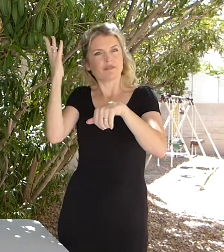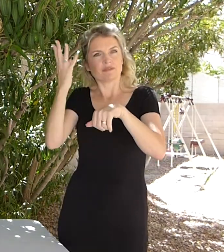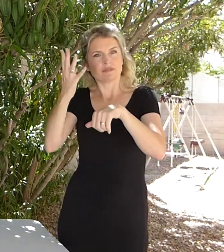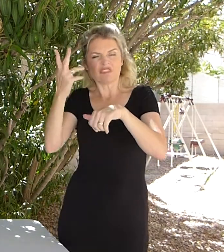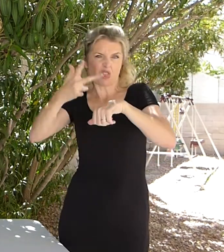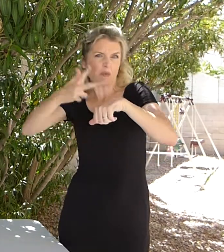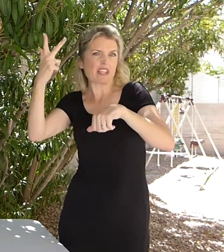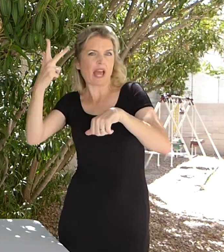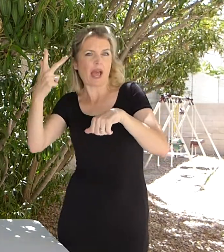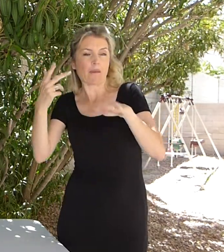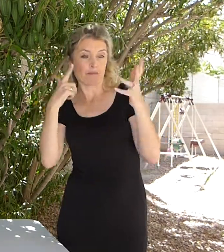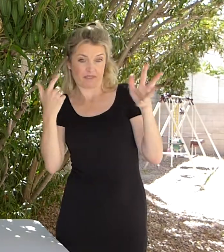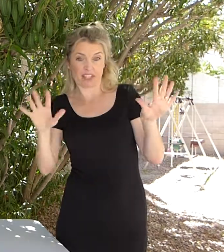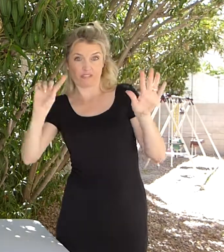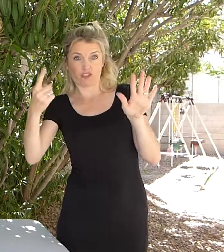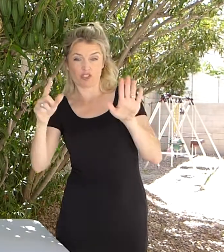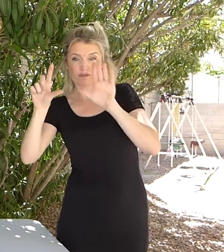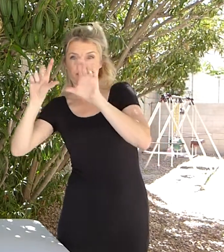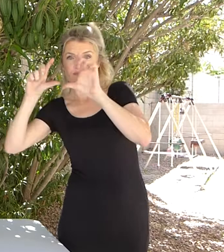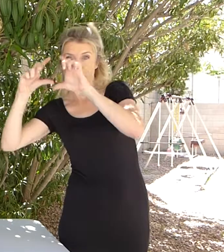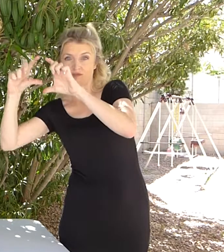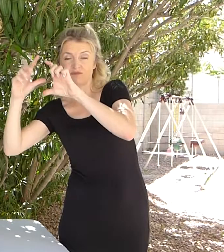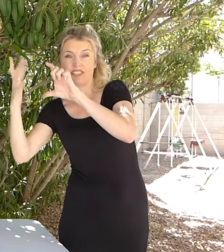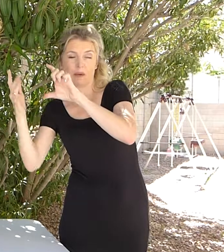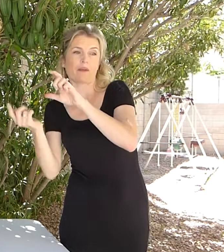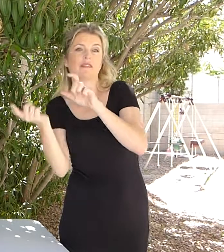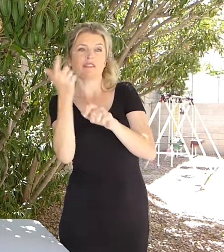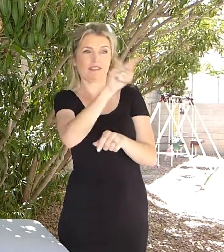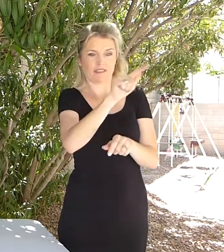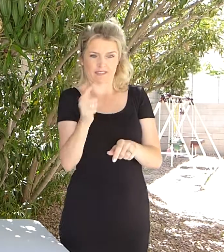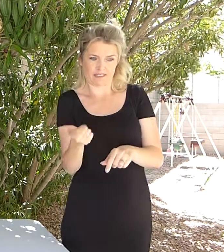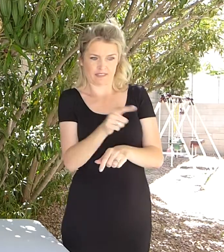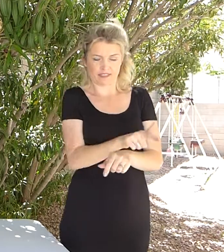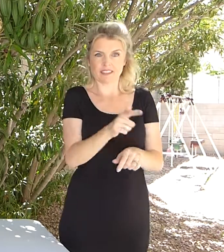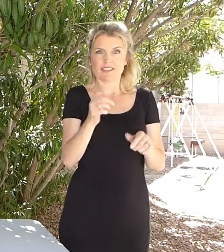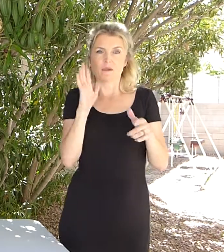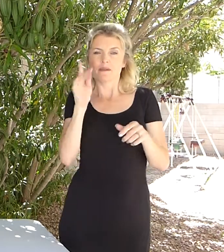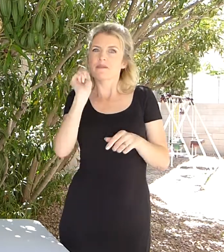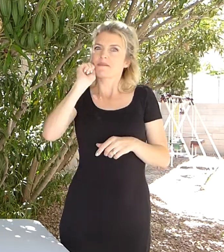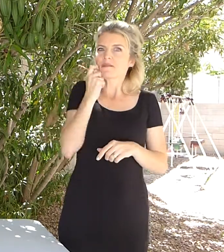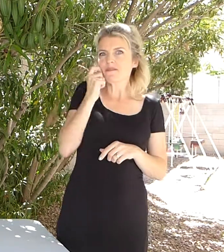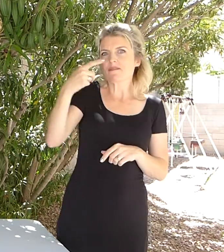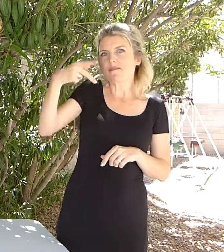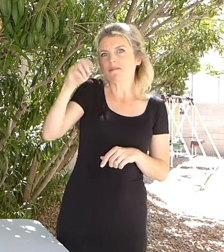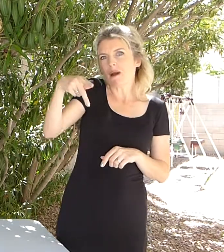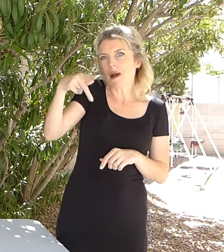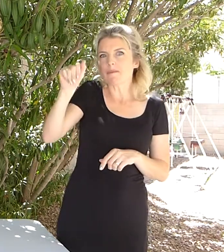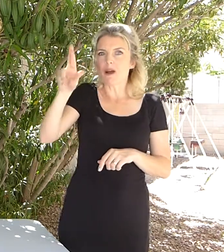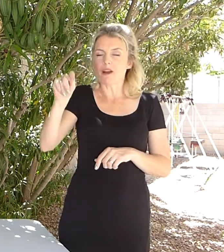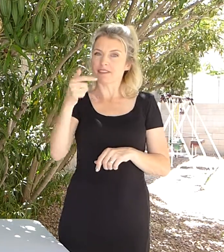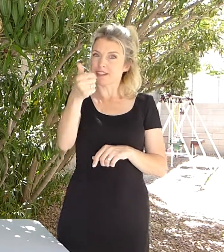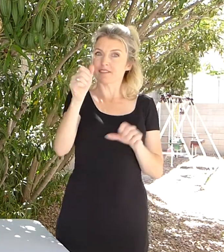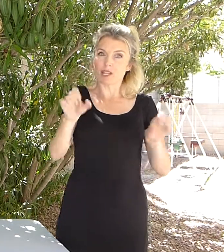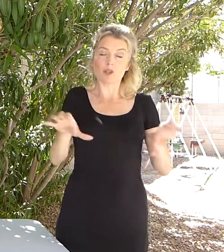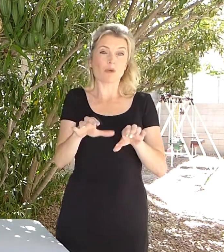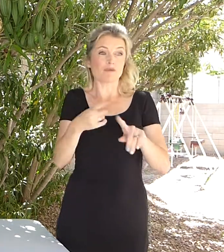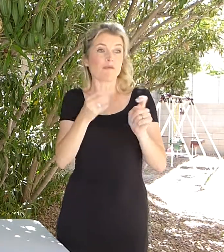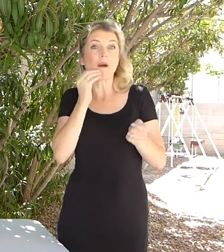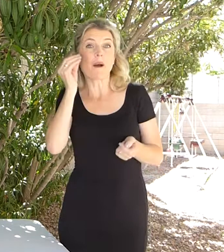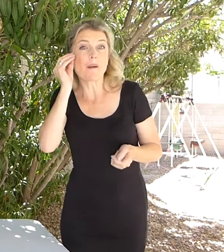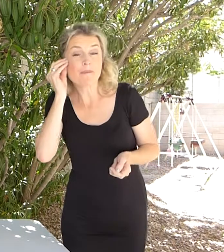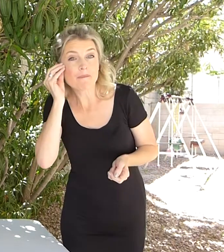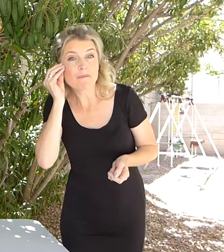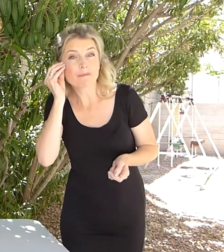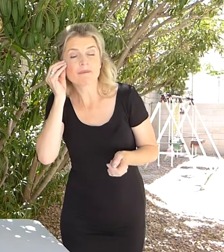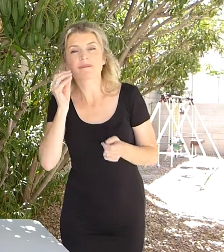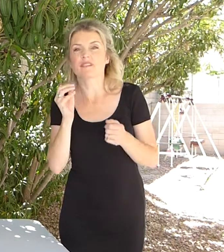3 other times, and you'll have some really cool pop art that you can do right from home with